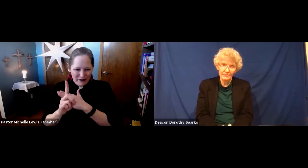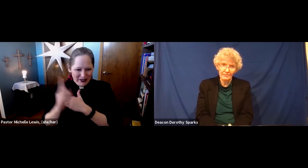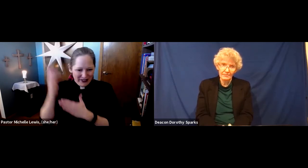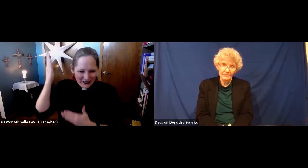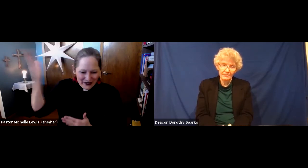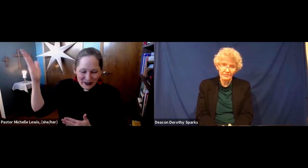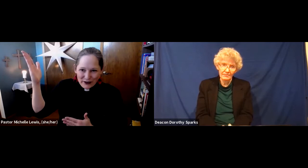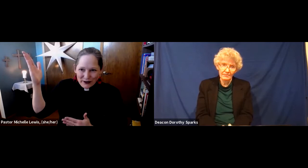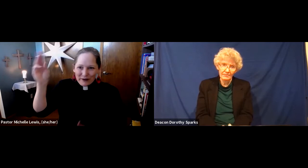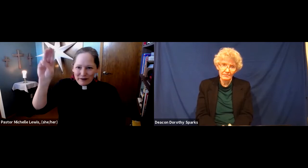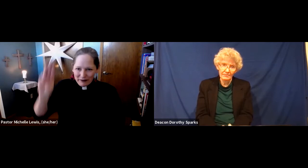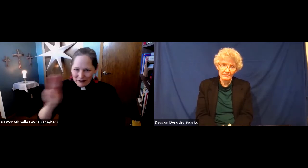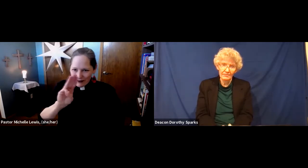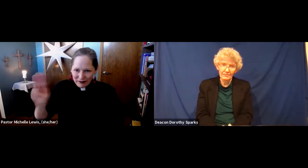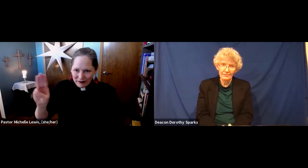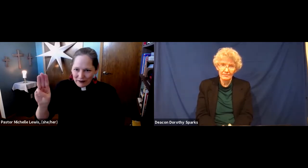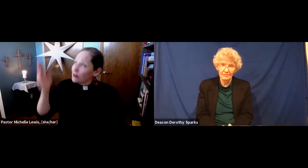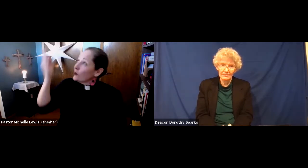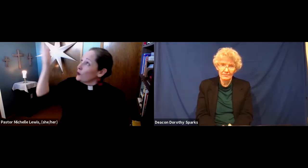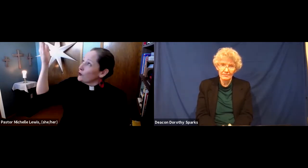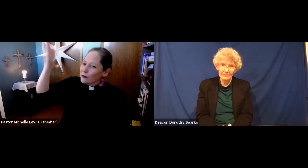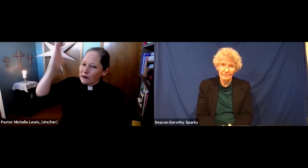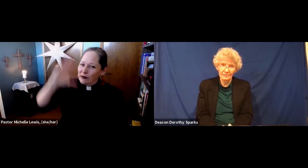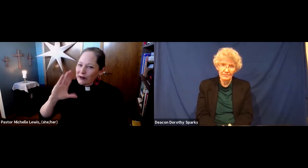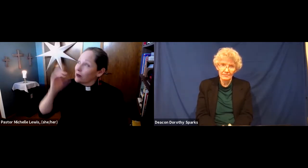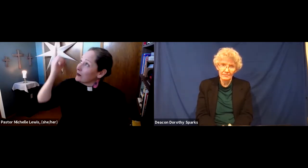be the Holy Trinity, one God,